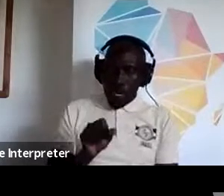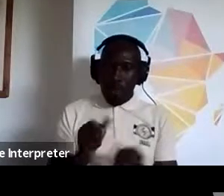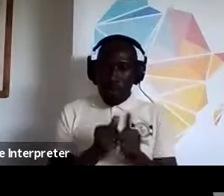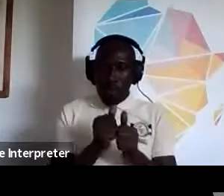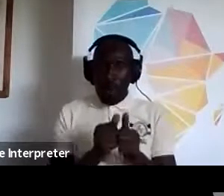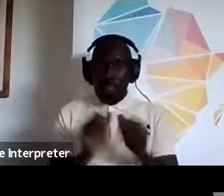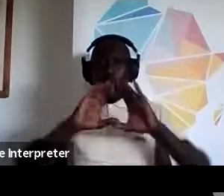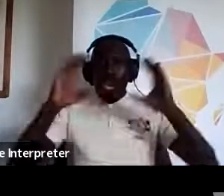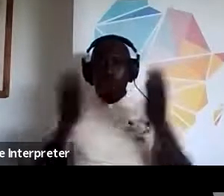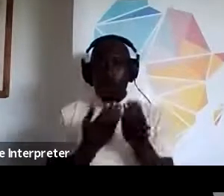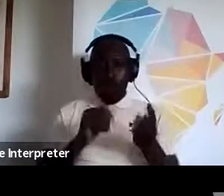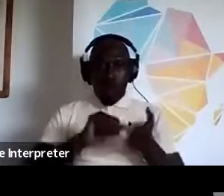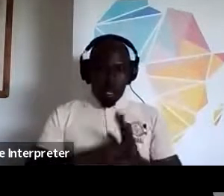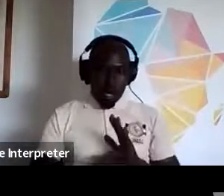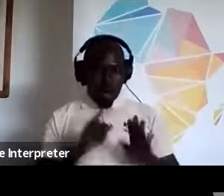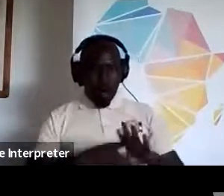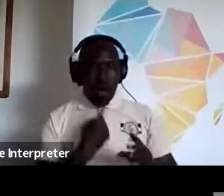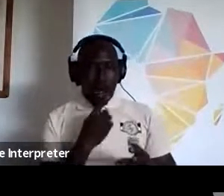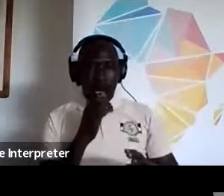many countries were not